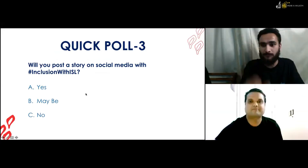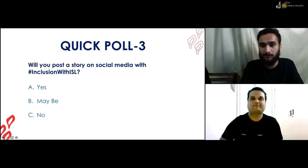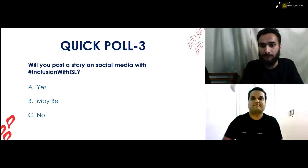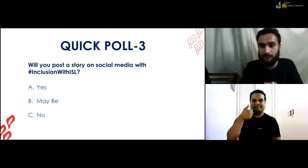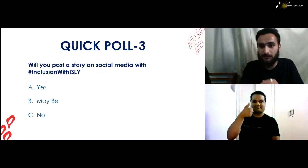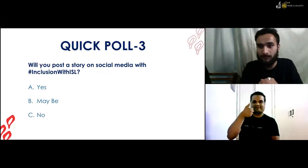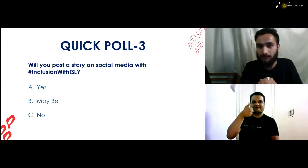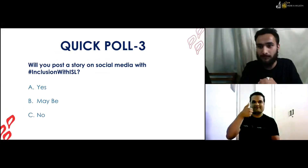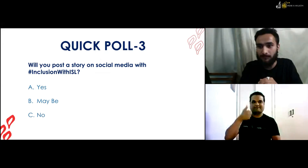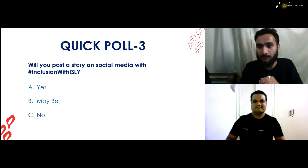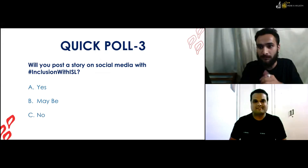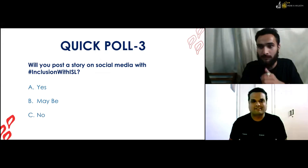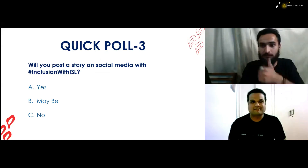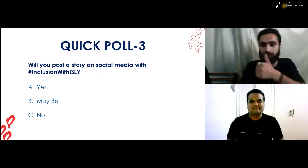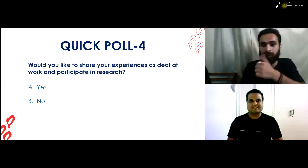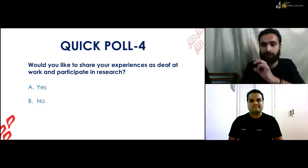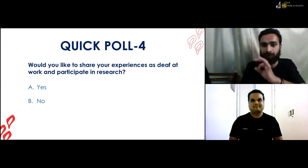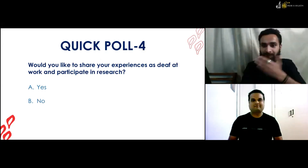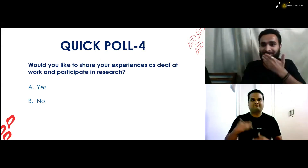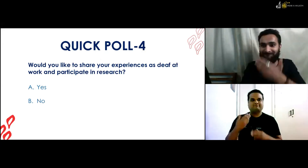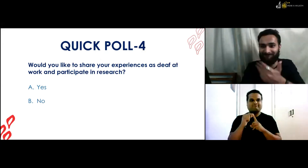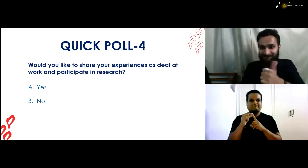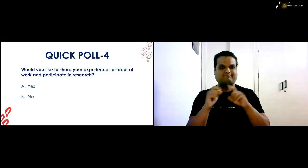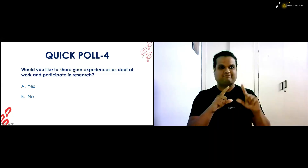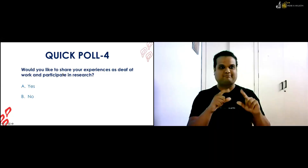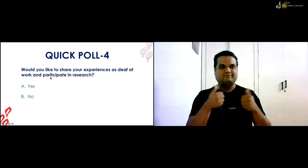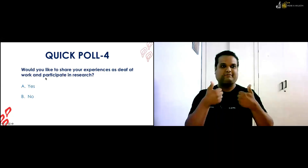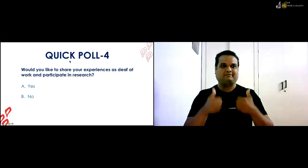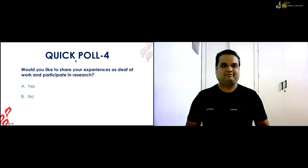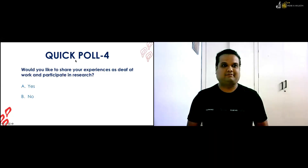Narsimha? Yeah. Okay.